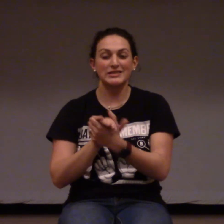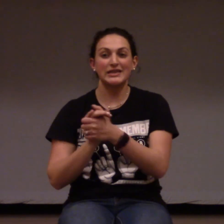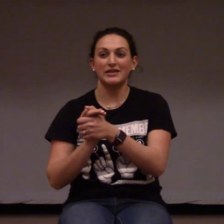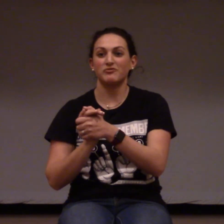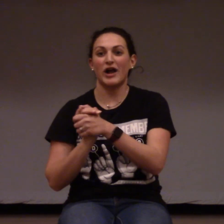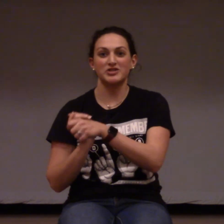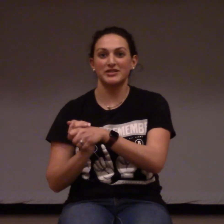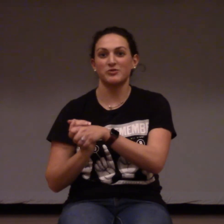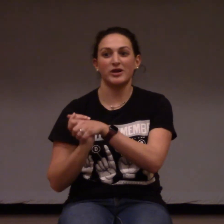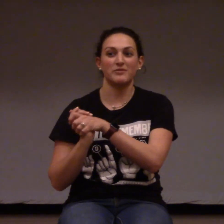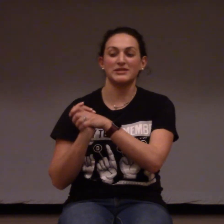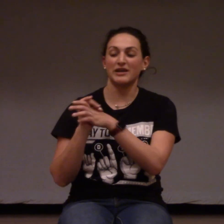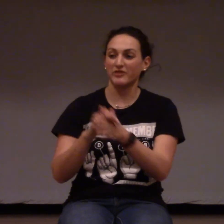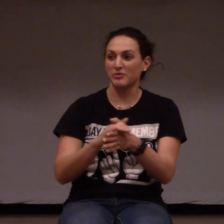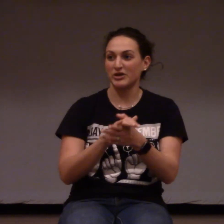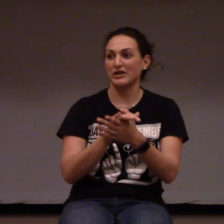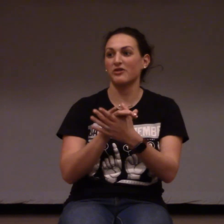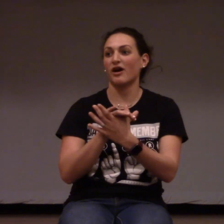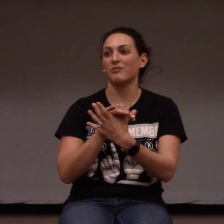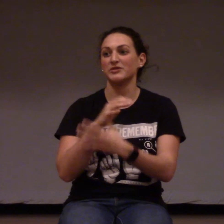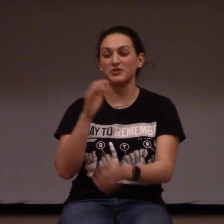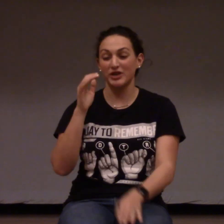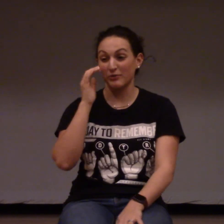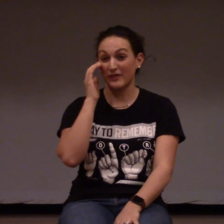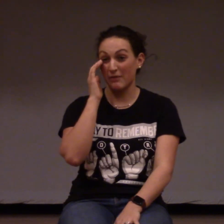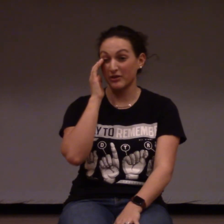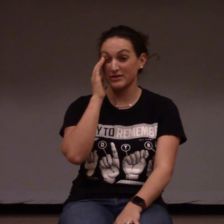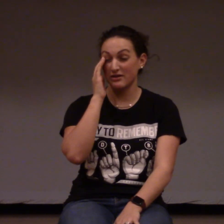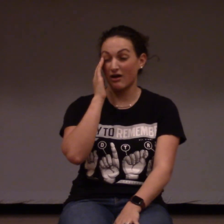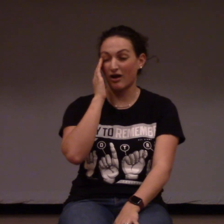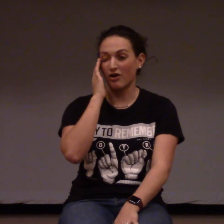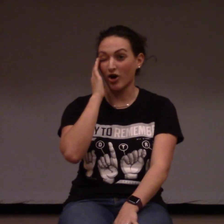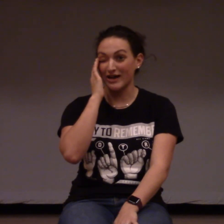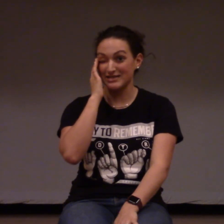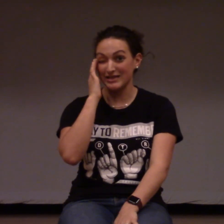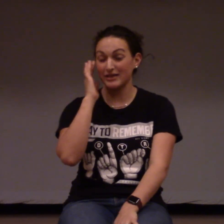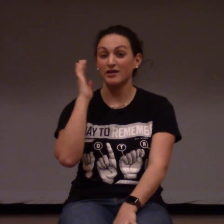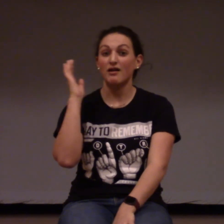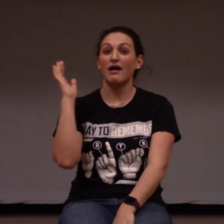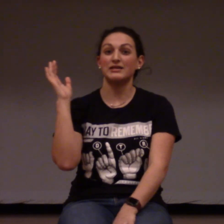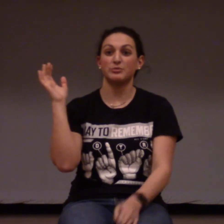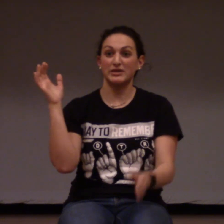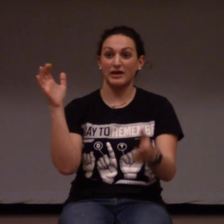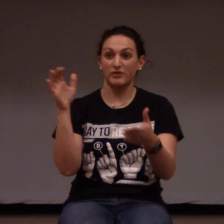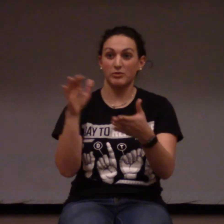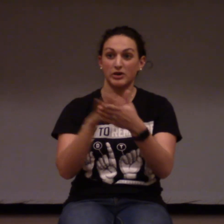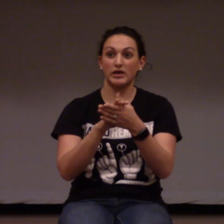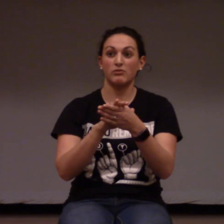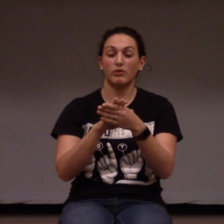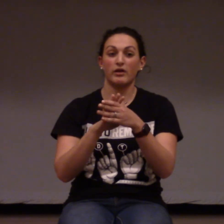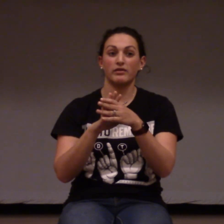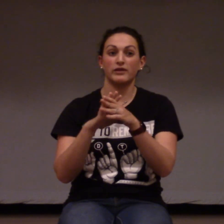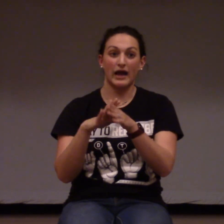in Rochester when it comes to the deaf community associating with them. There's RIT has a big deaf community with the